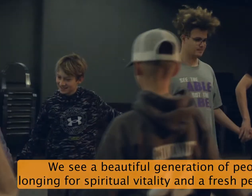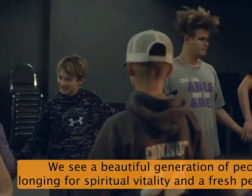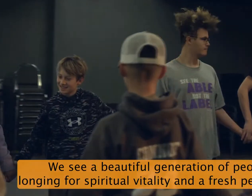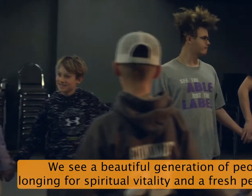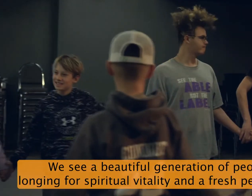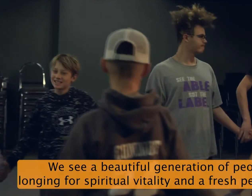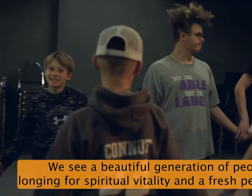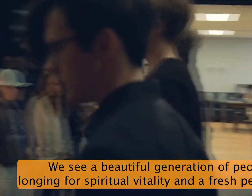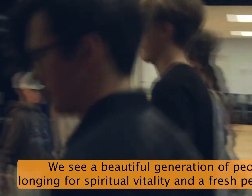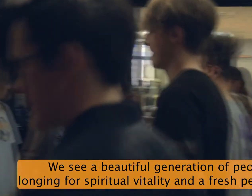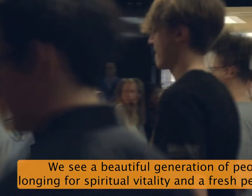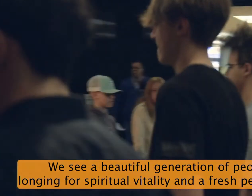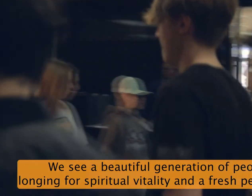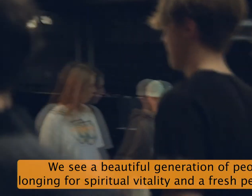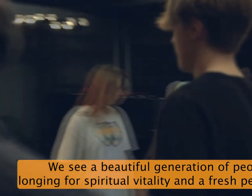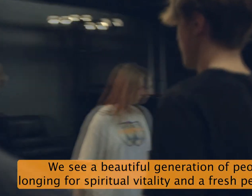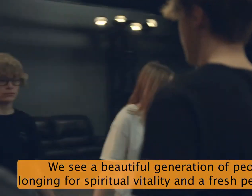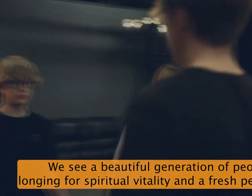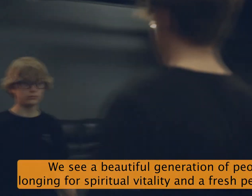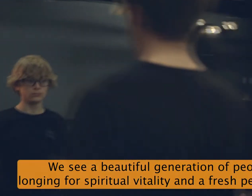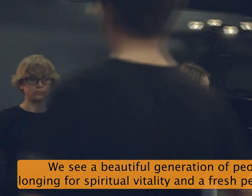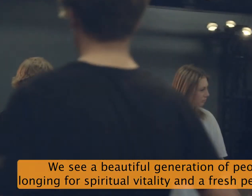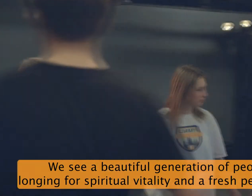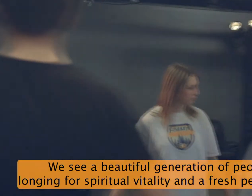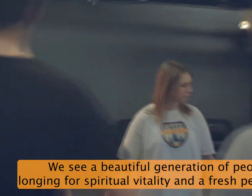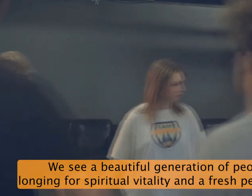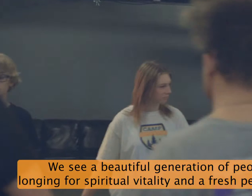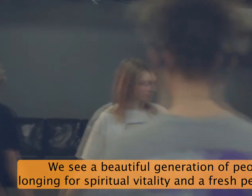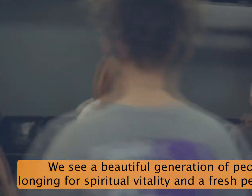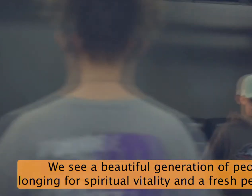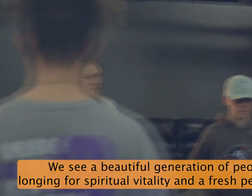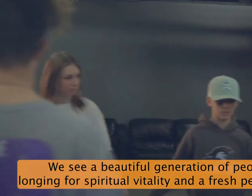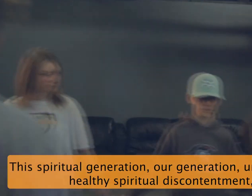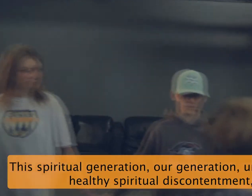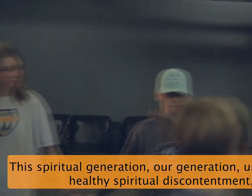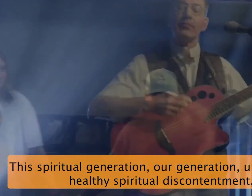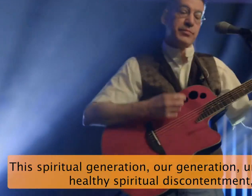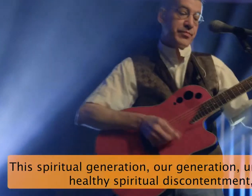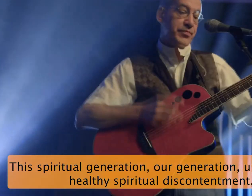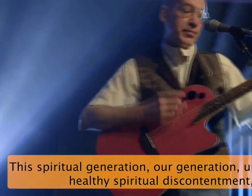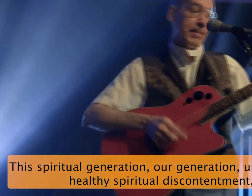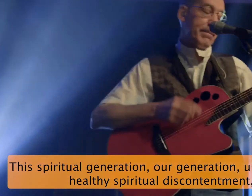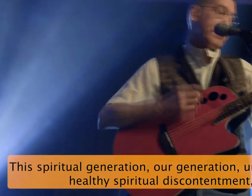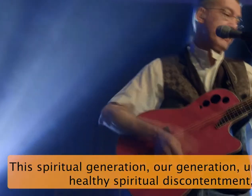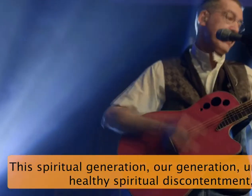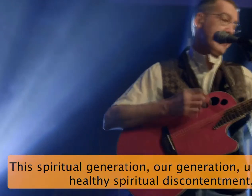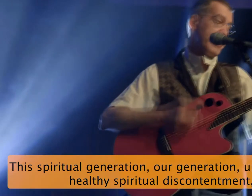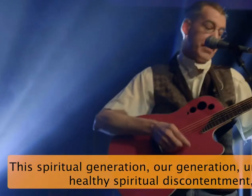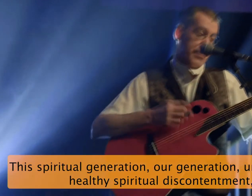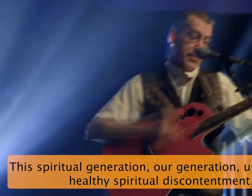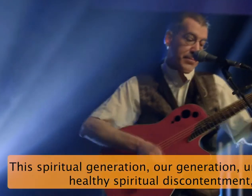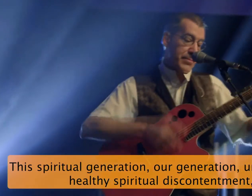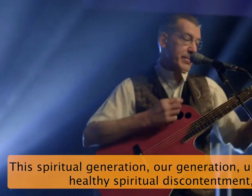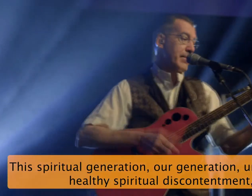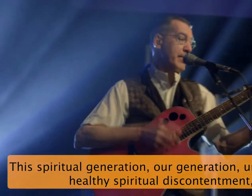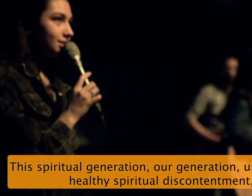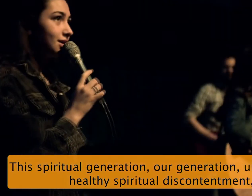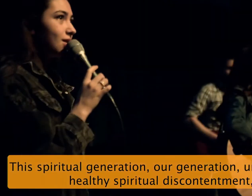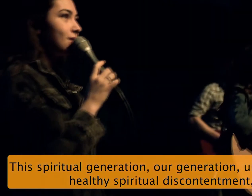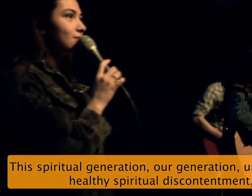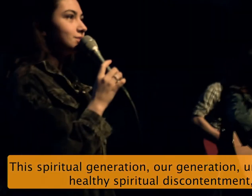generation of people longing for spiritual vitality and a fresh perspective. This spiritual generation, our